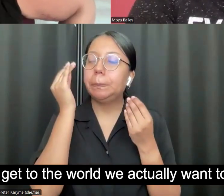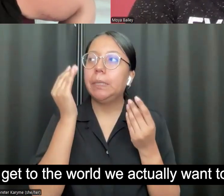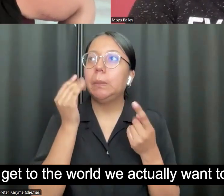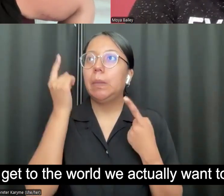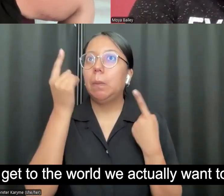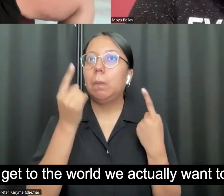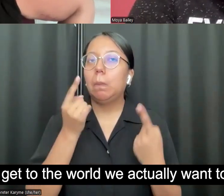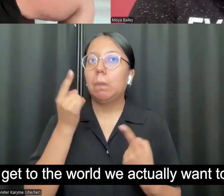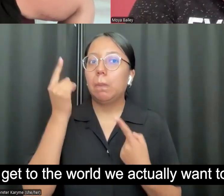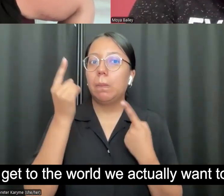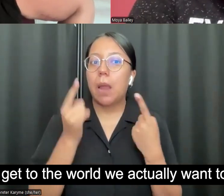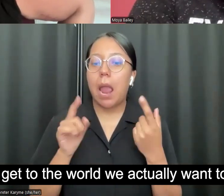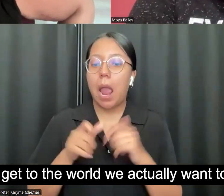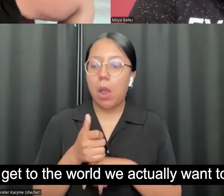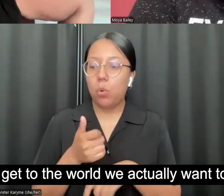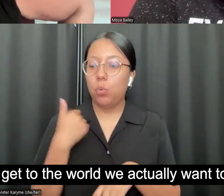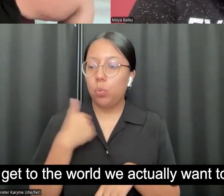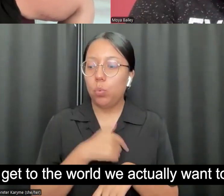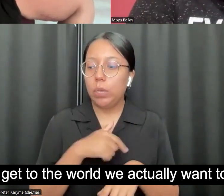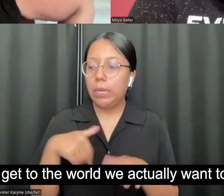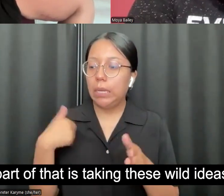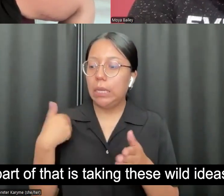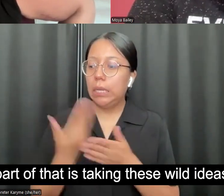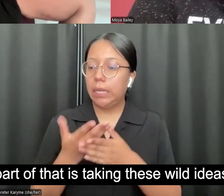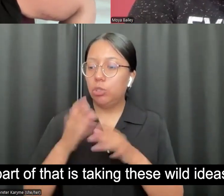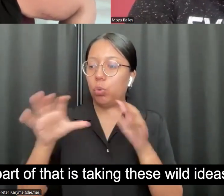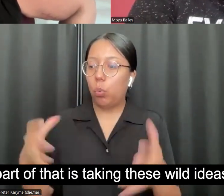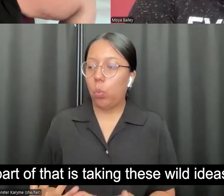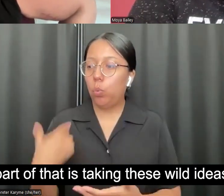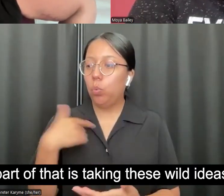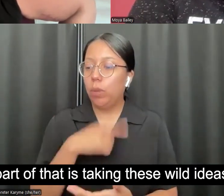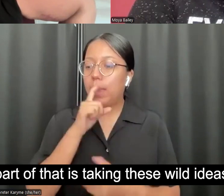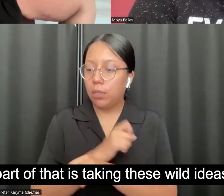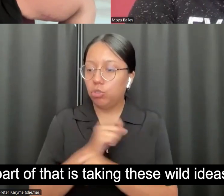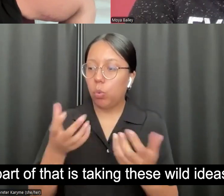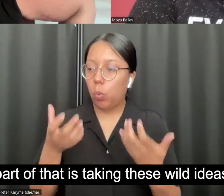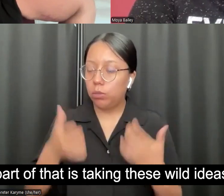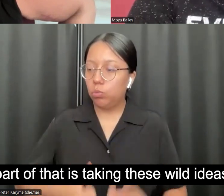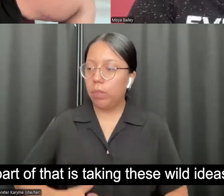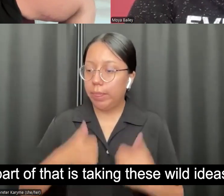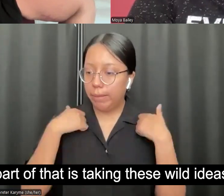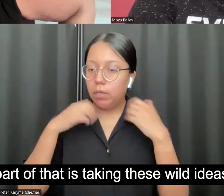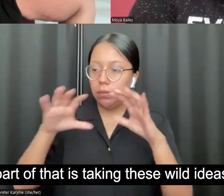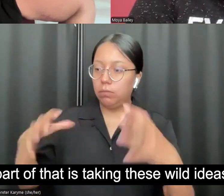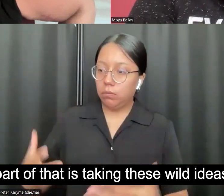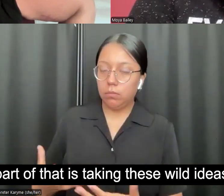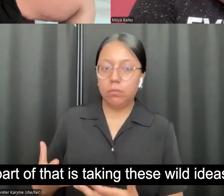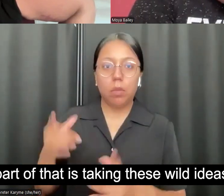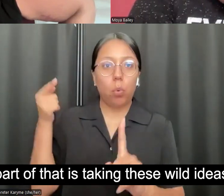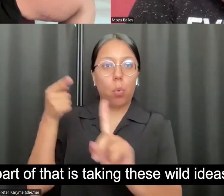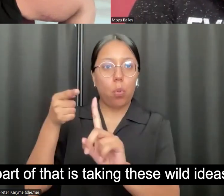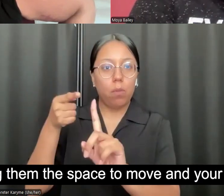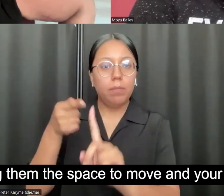how we get to the world we actually want to live in. And part of that is taking these